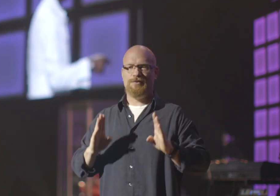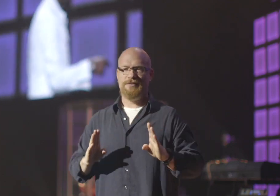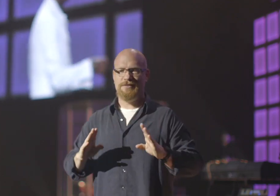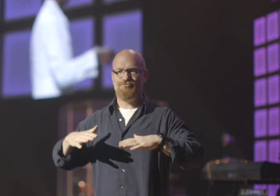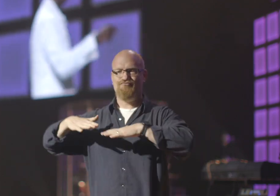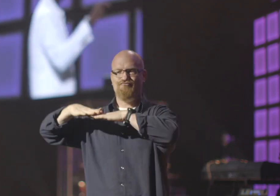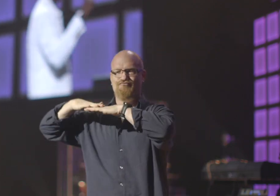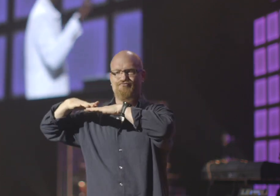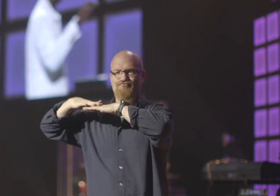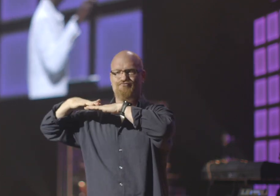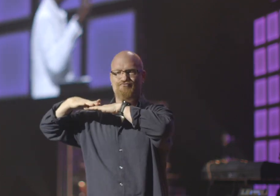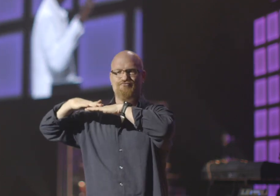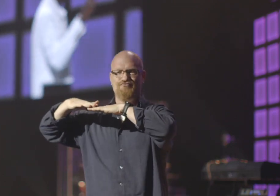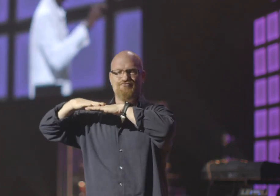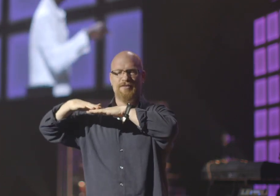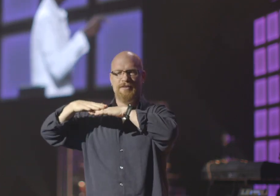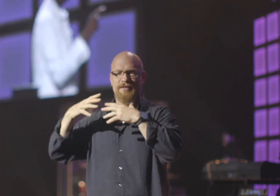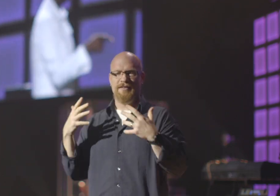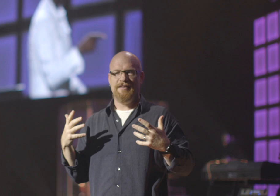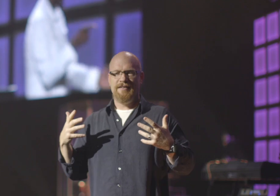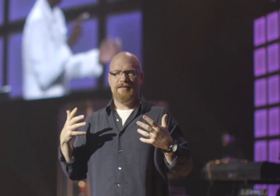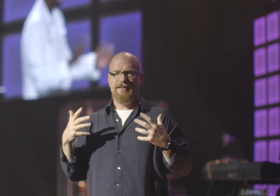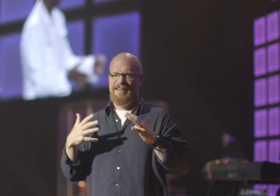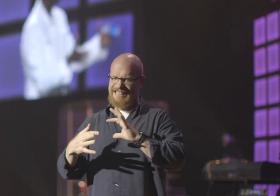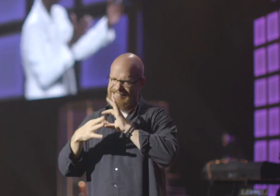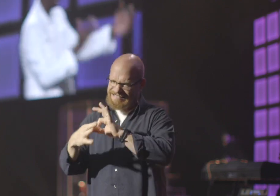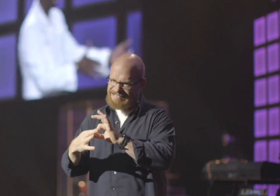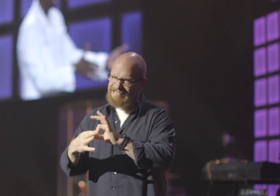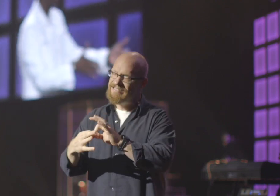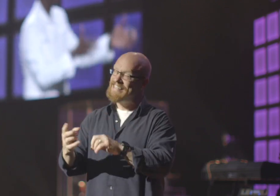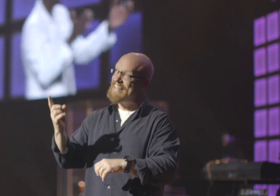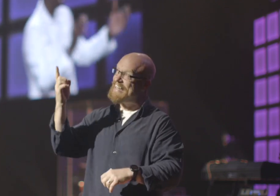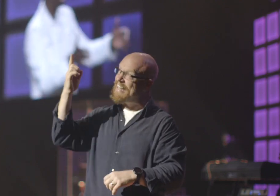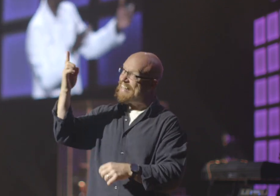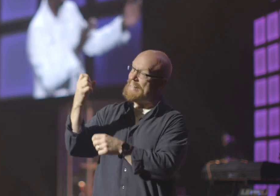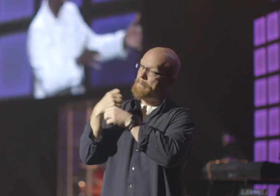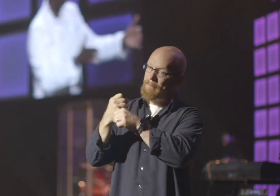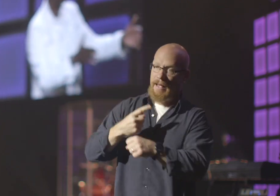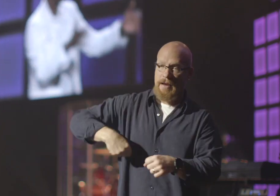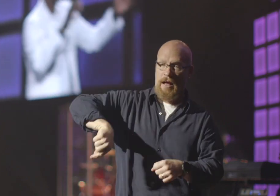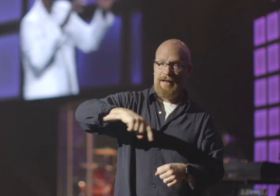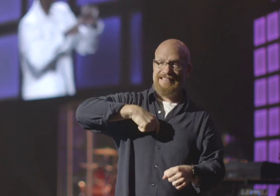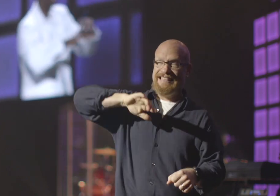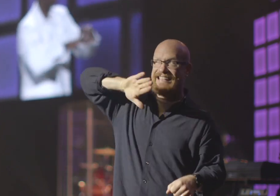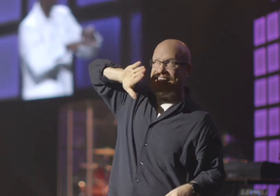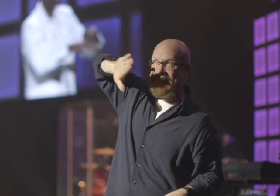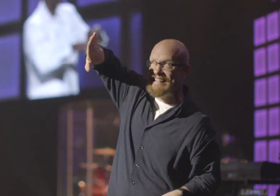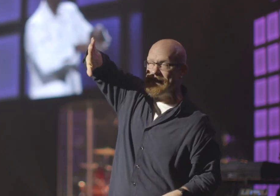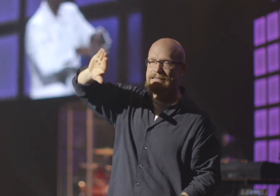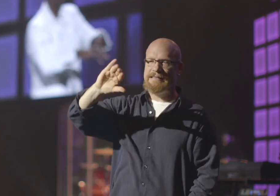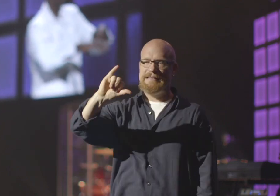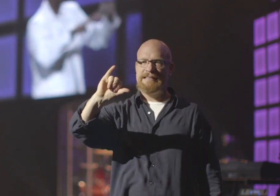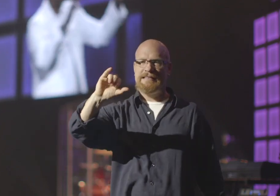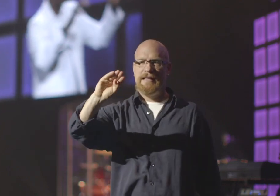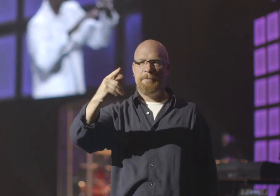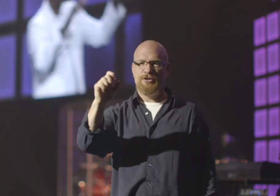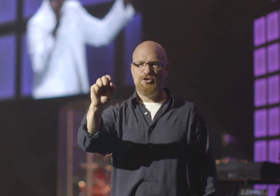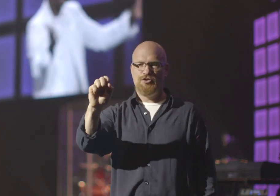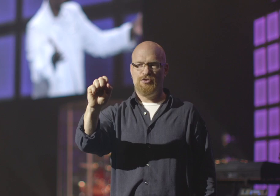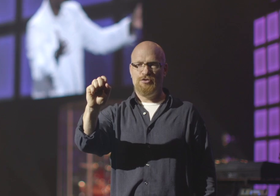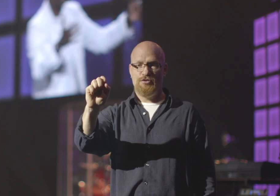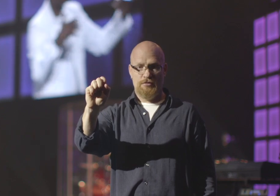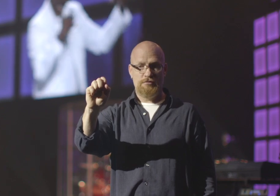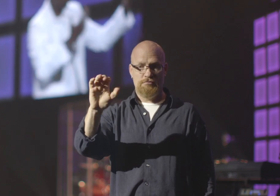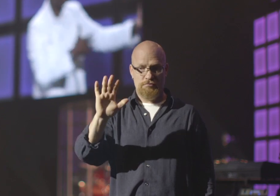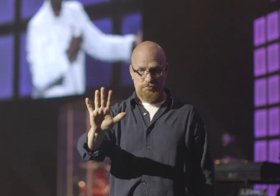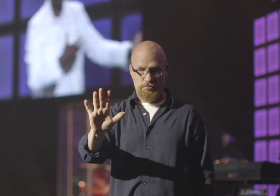said earlier, is that you are made in the image and likeness of God. God is, so let me say this, okay, you're made in the image and